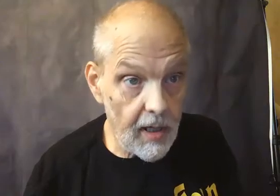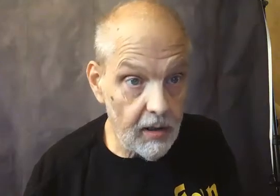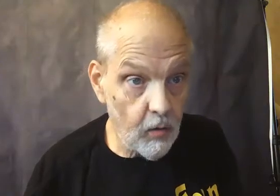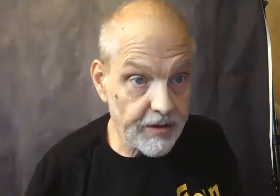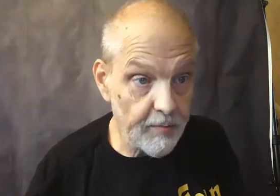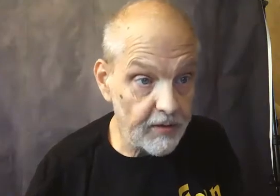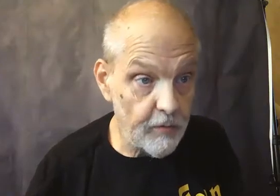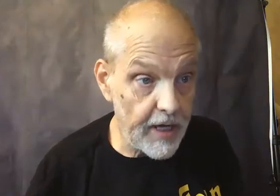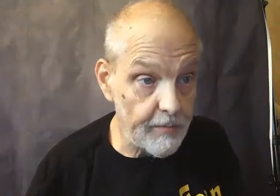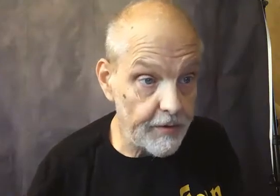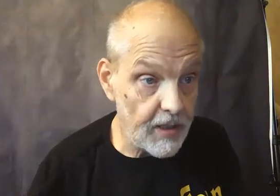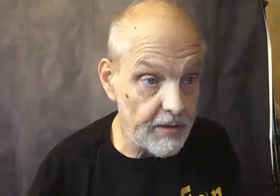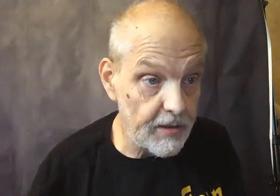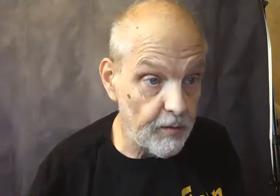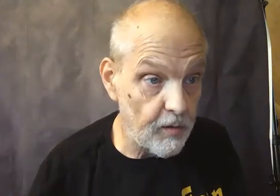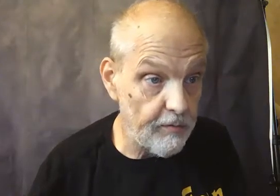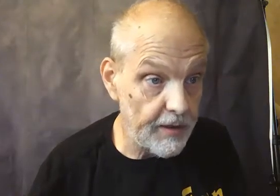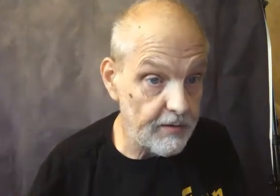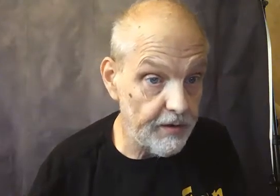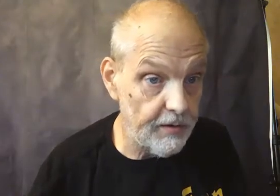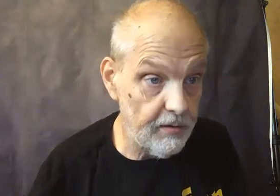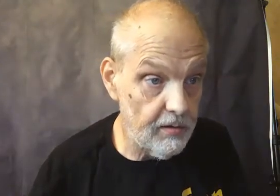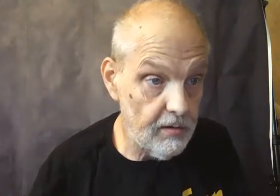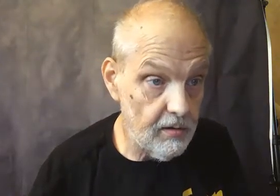Any question about the vocabulary signs that we went over last week?